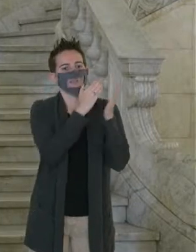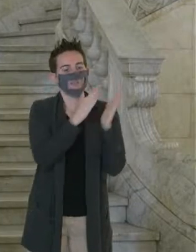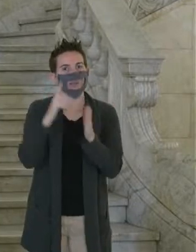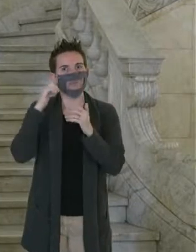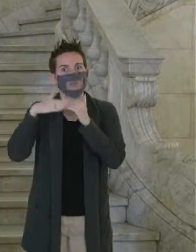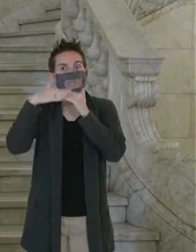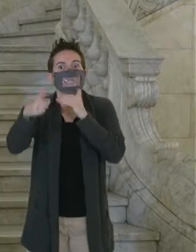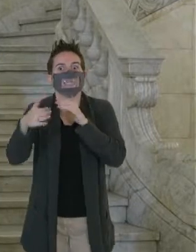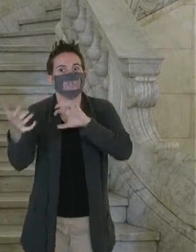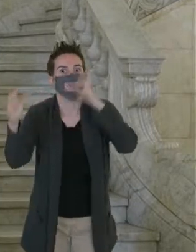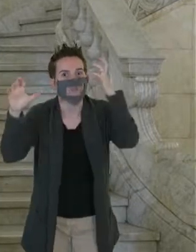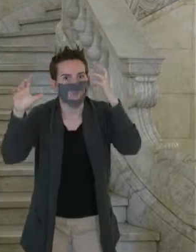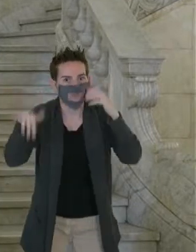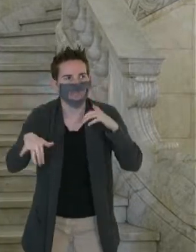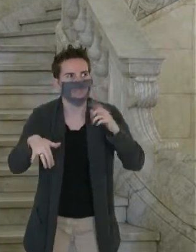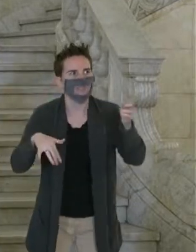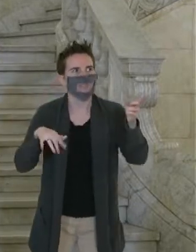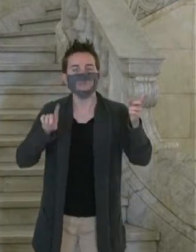time.